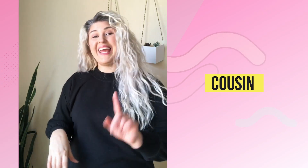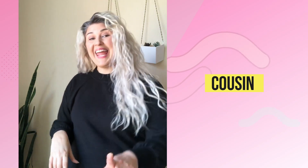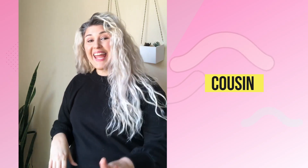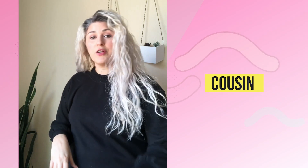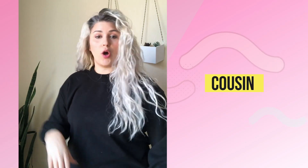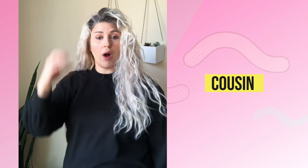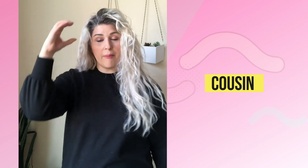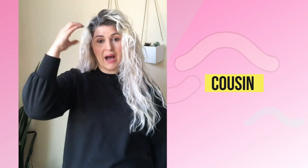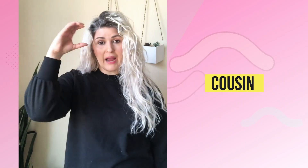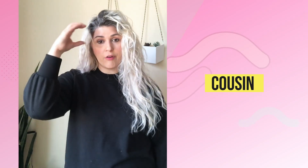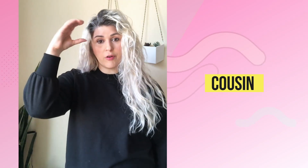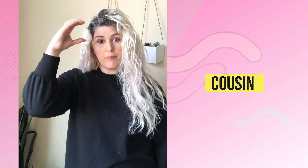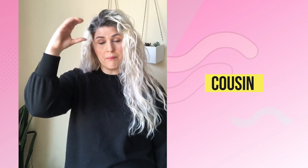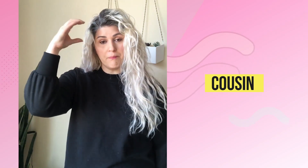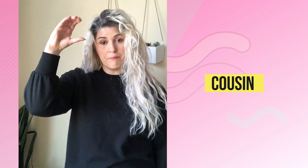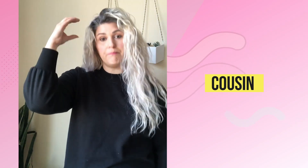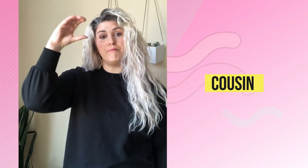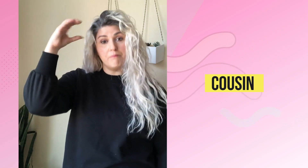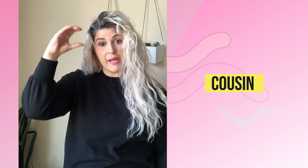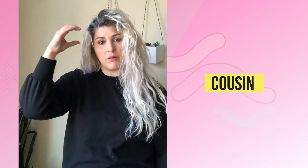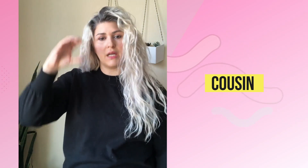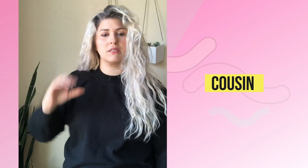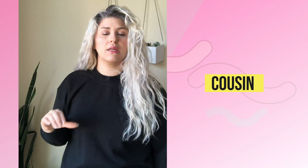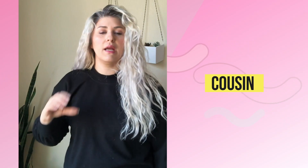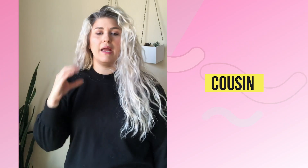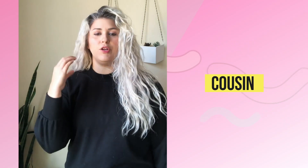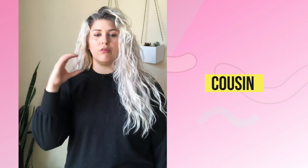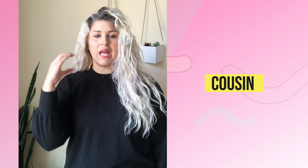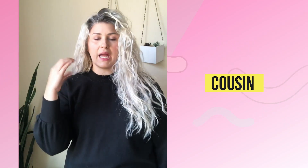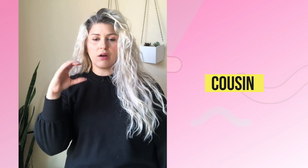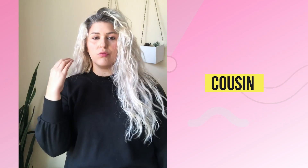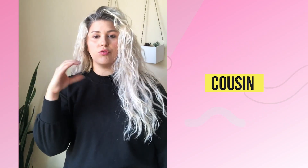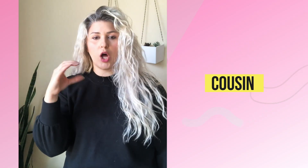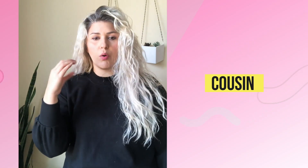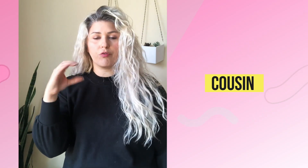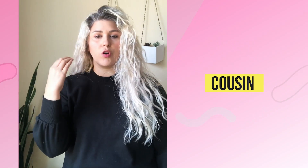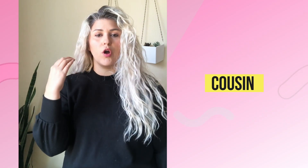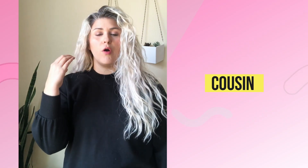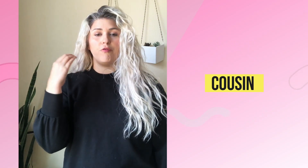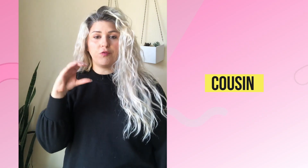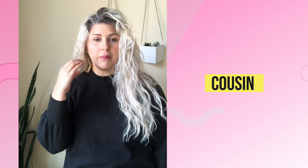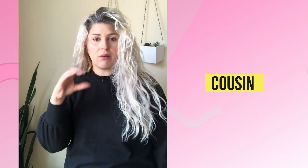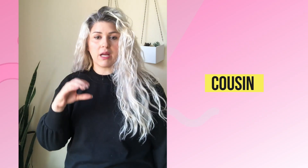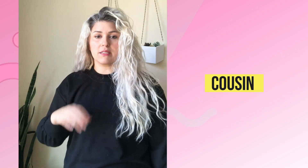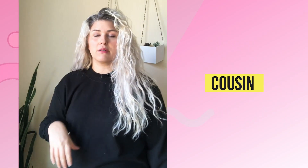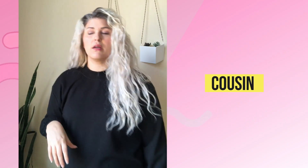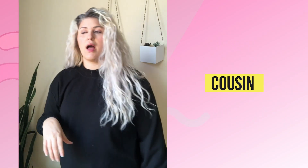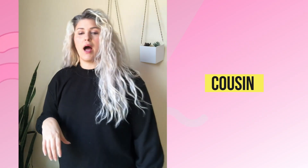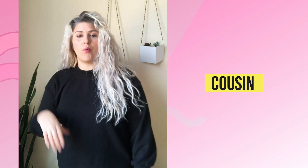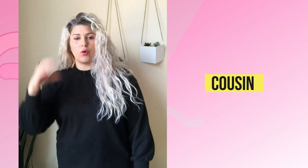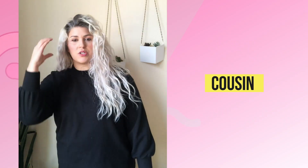you can go up higher for male cousin, and you can go lower for female